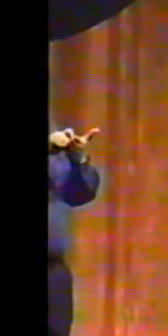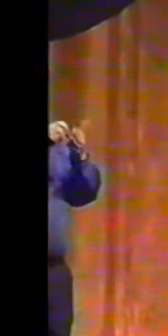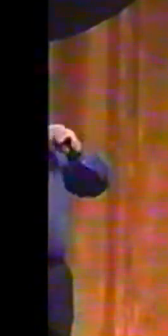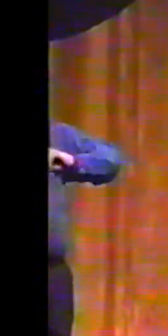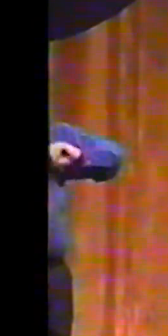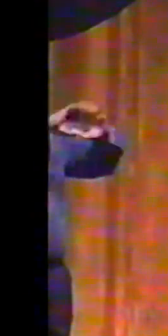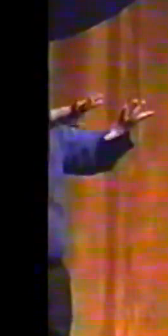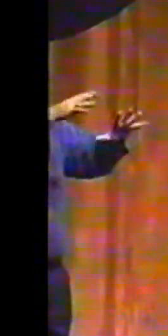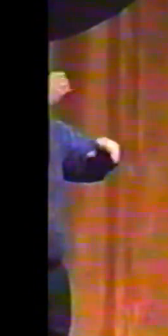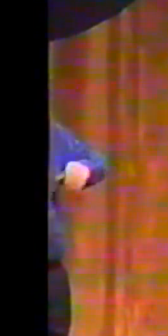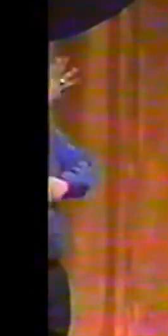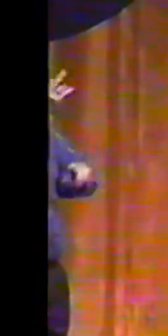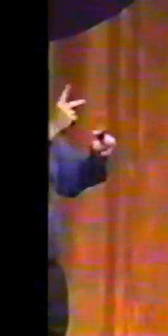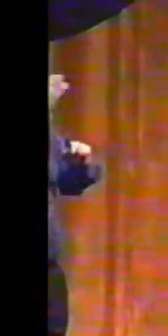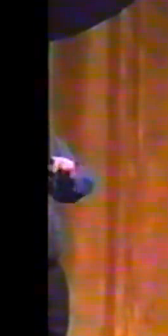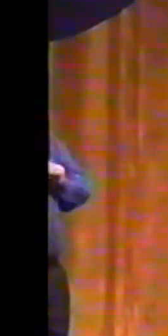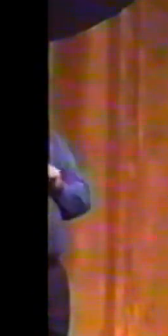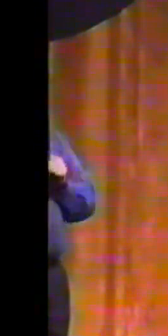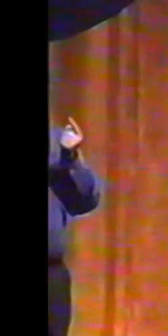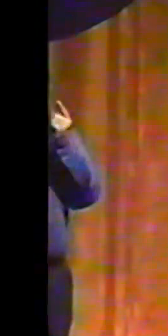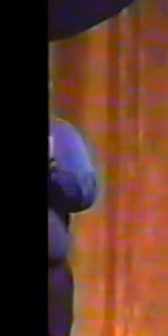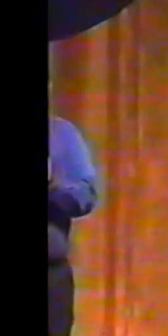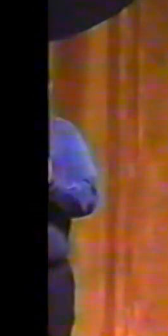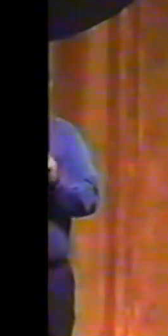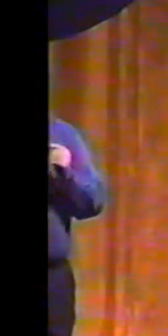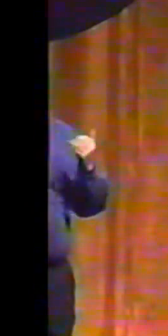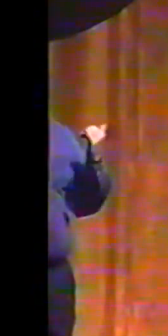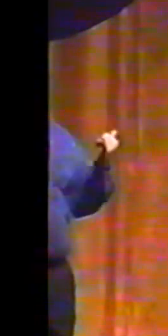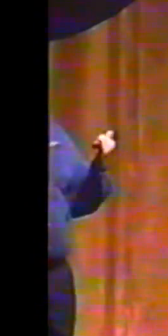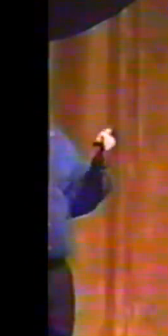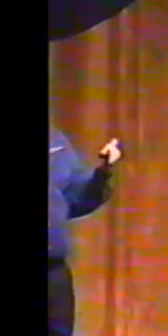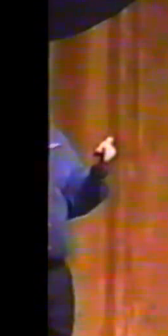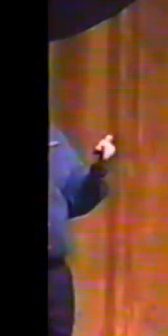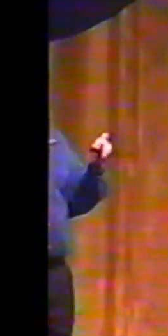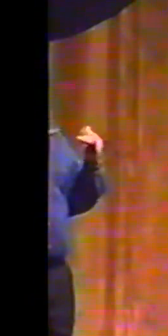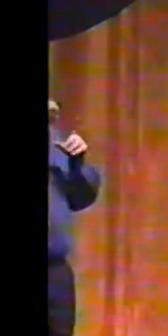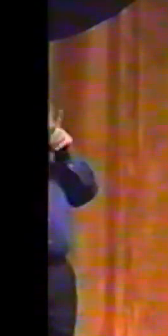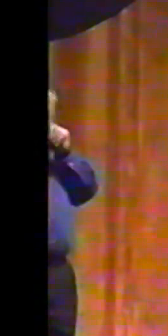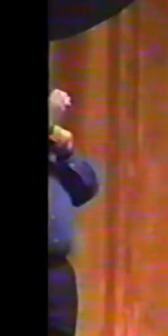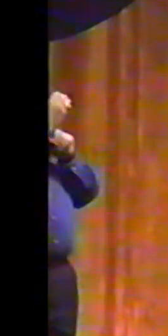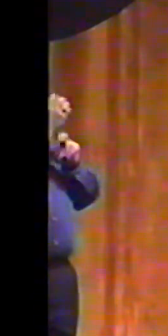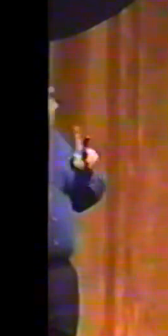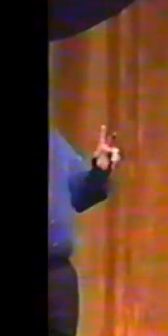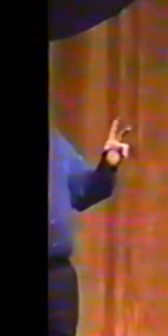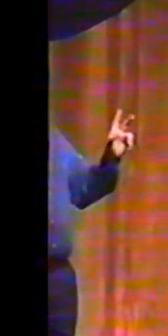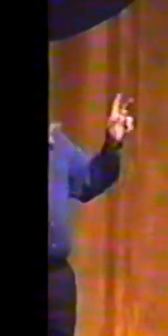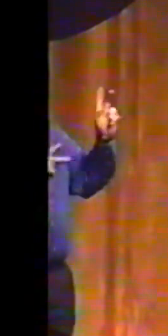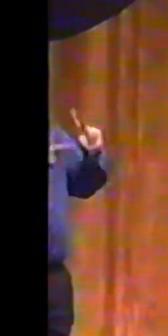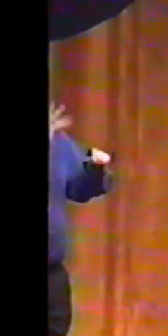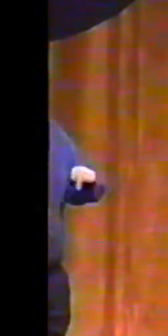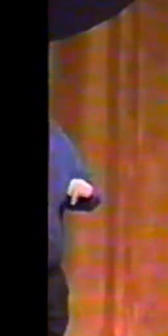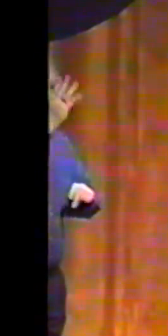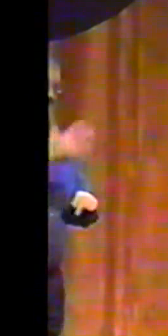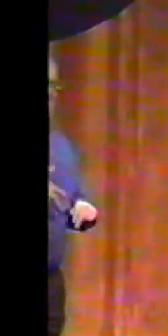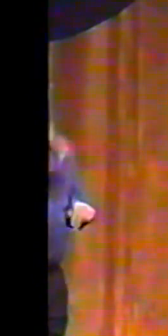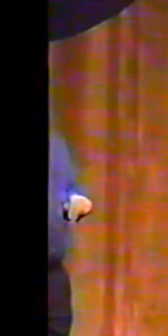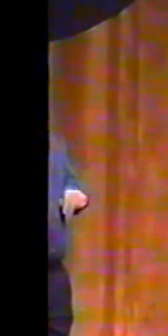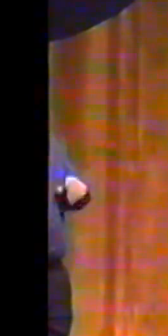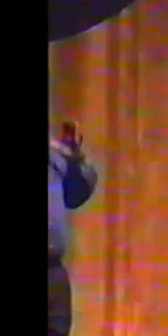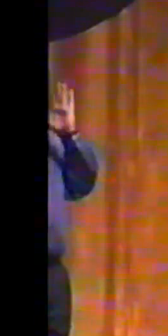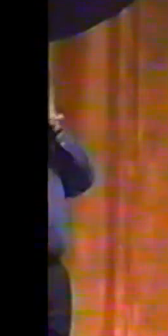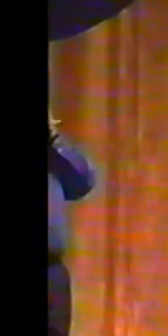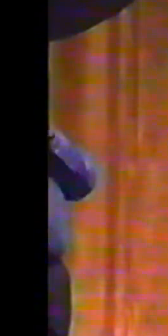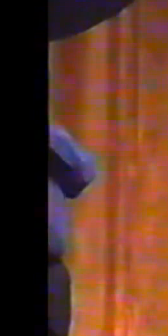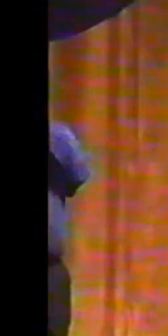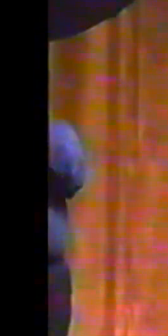In today's atmosphere, it may be hard to get the general public up in arms about the fact that materials in the National Archive or other